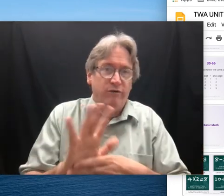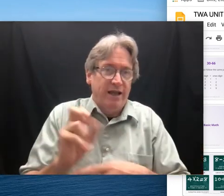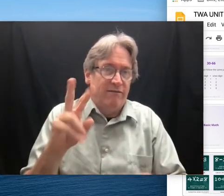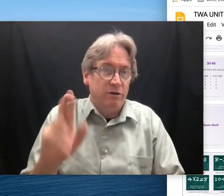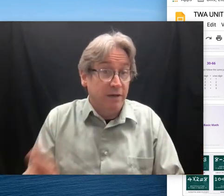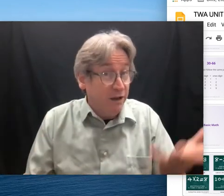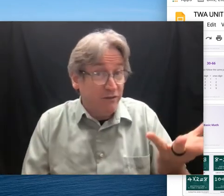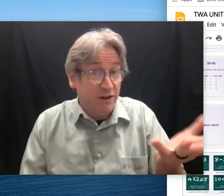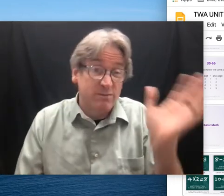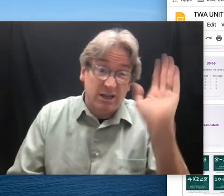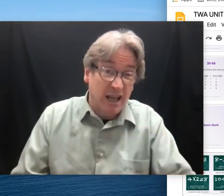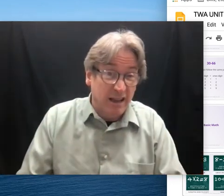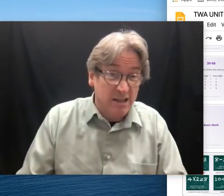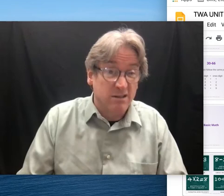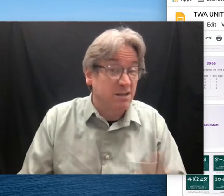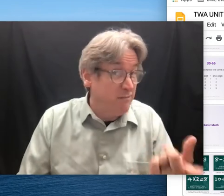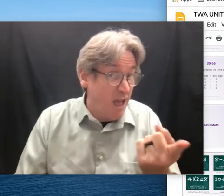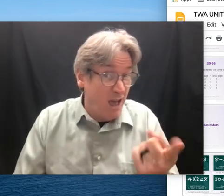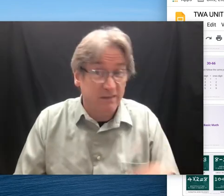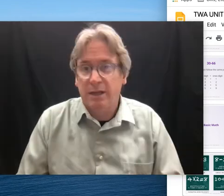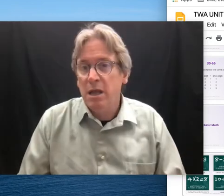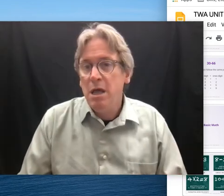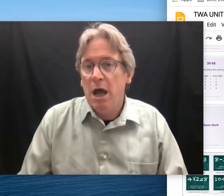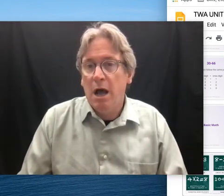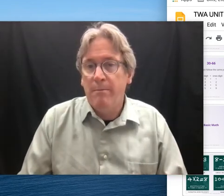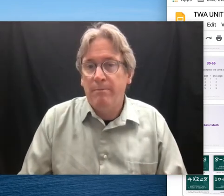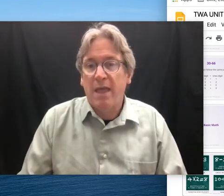Worst movie ever. And you have to fingerspell to get the answer. So,